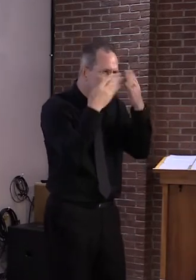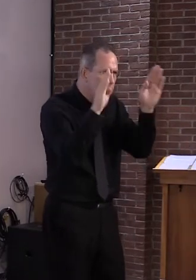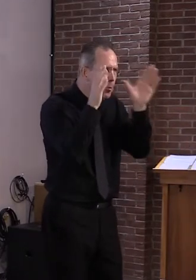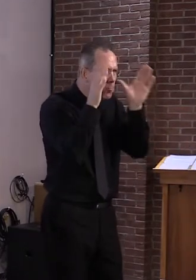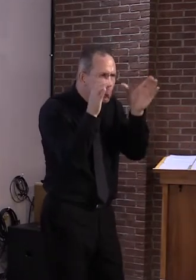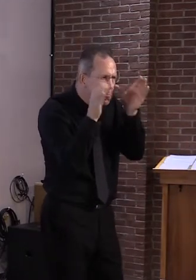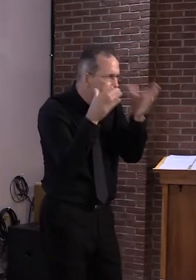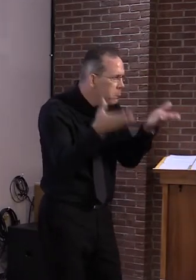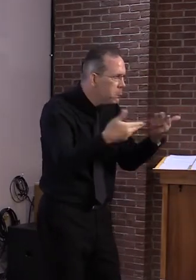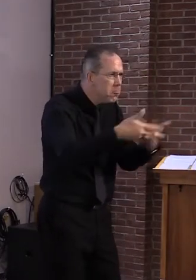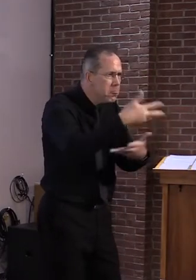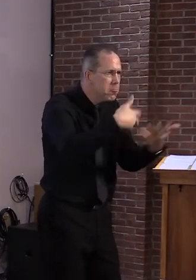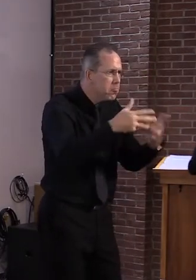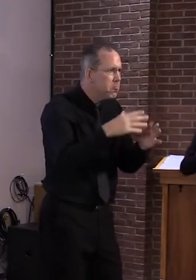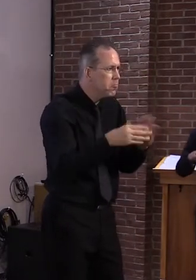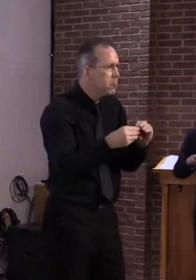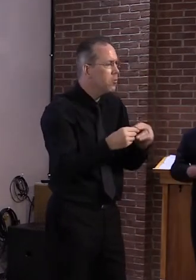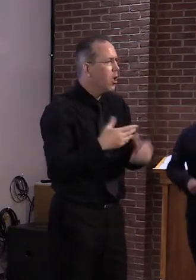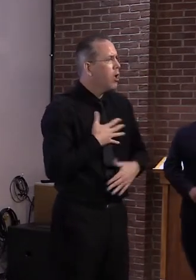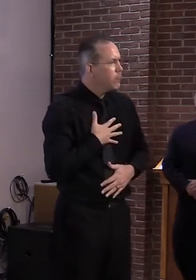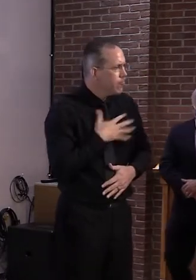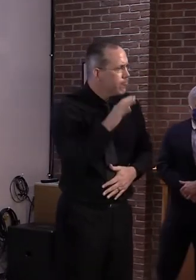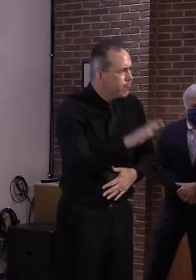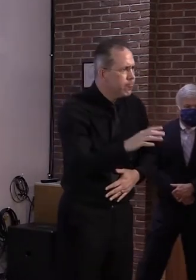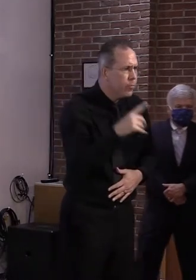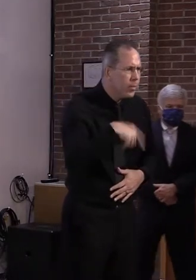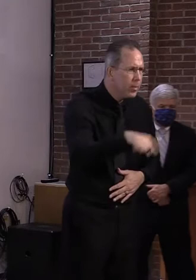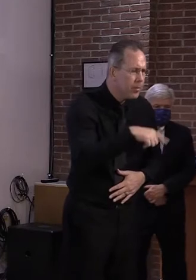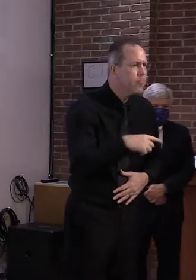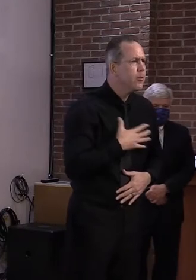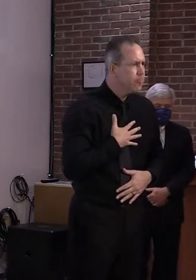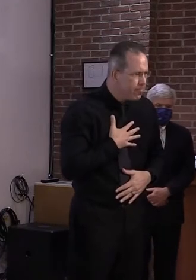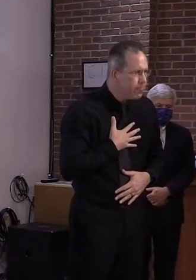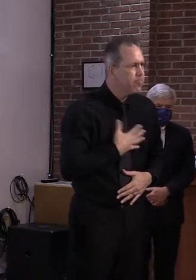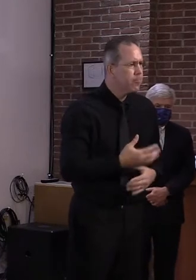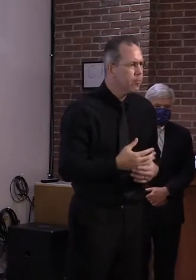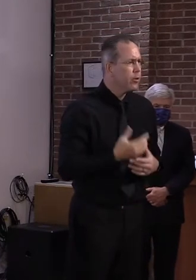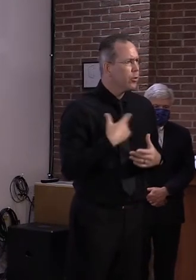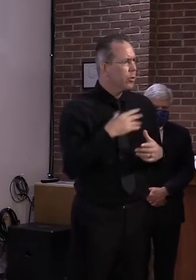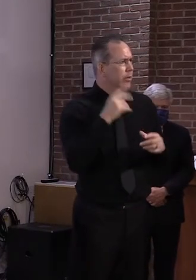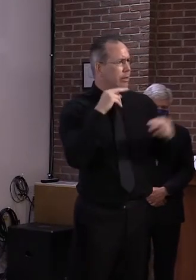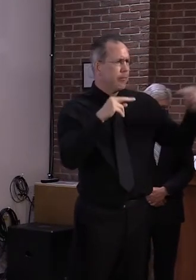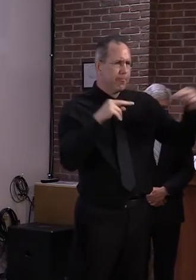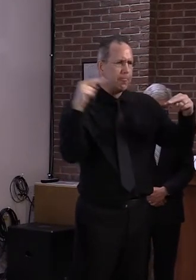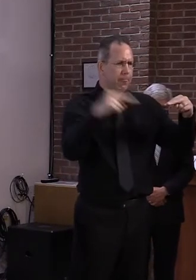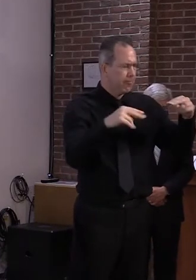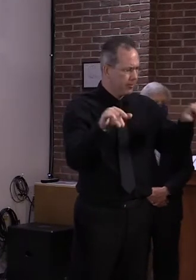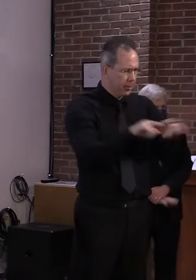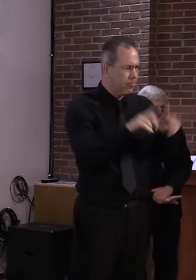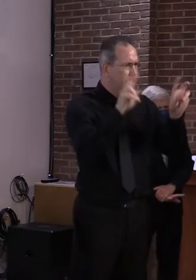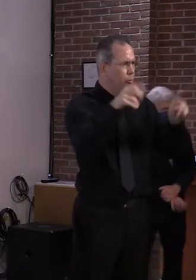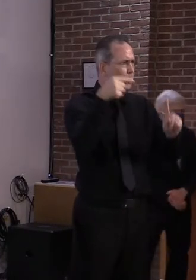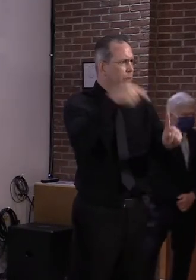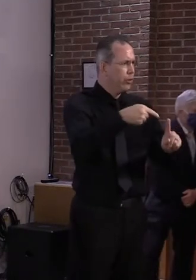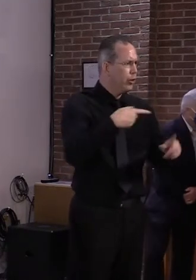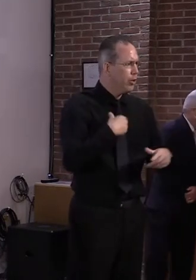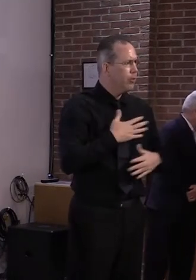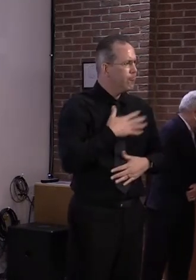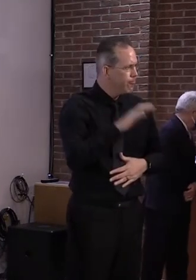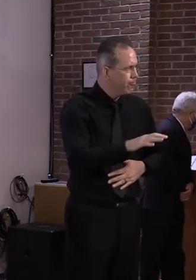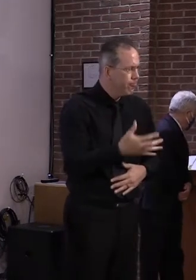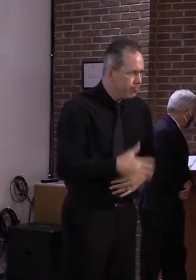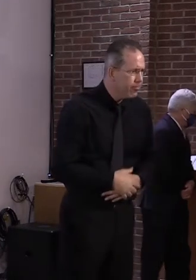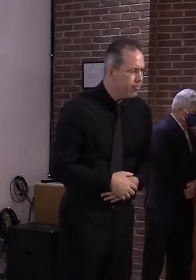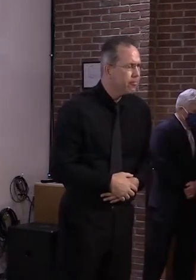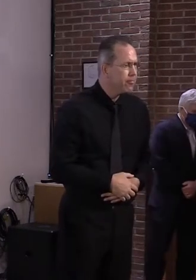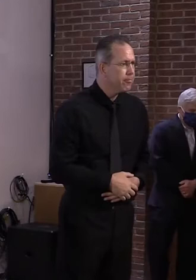and just be sensitive to that. So again, I think we've handled it pretty well, and I hope we continue to do so.